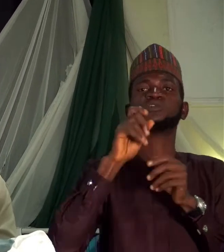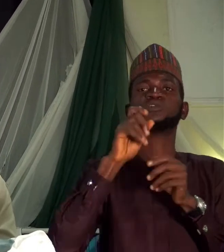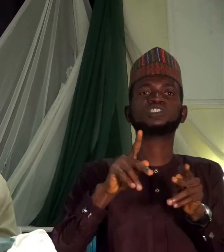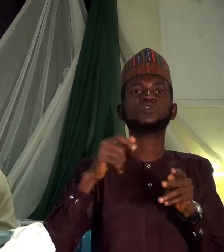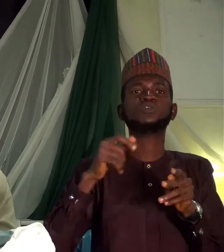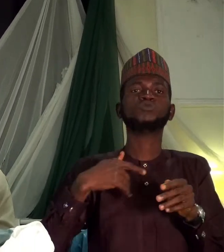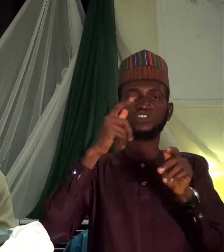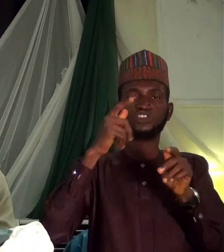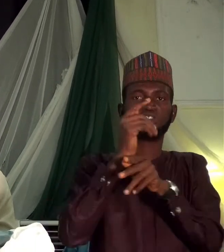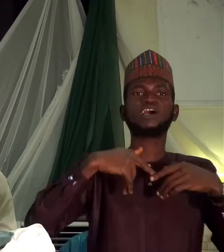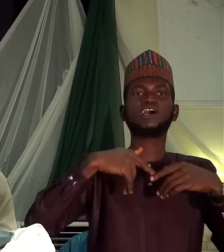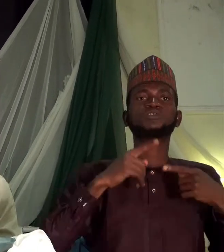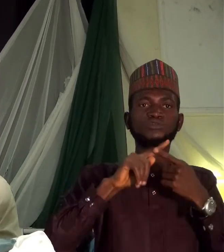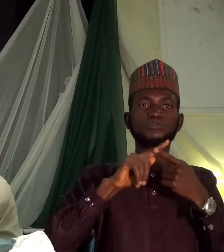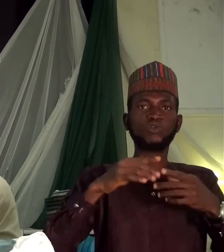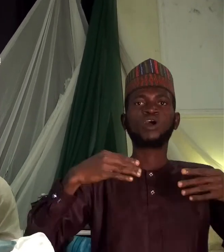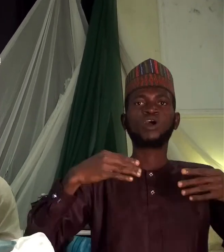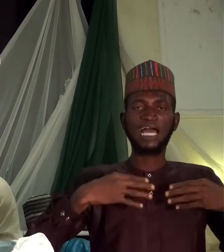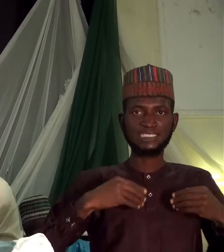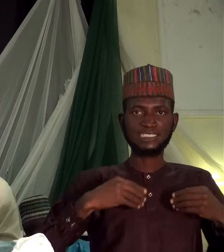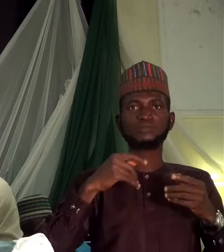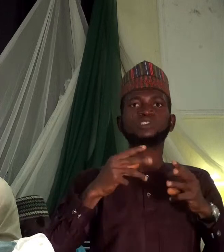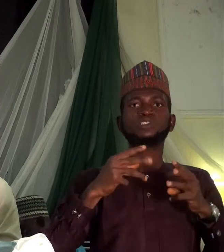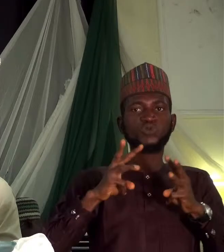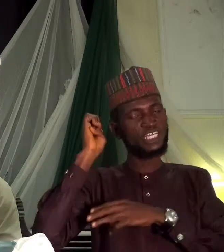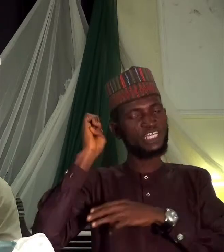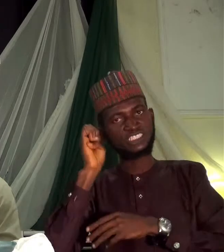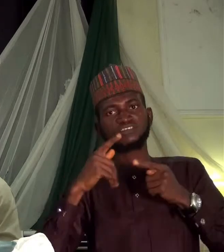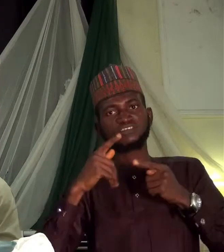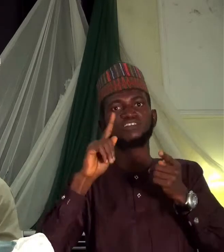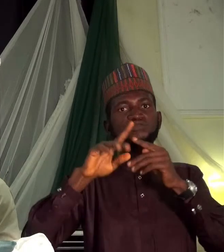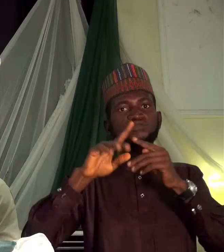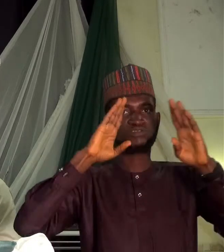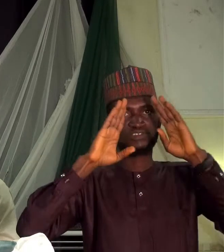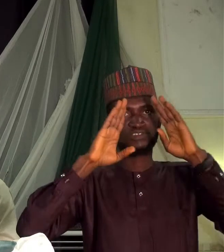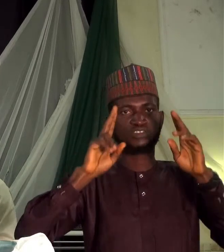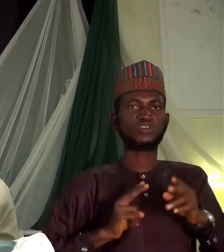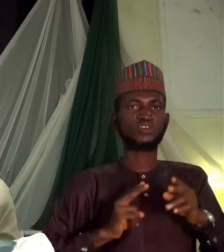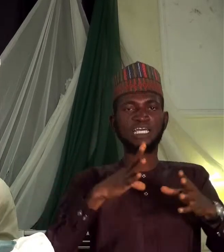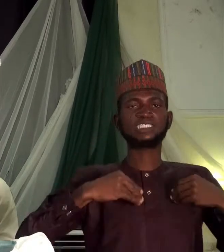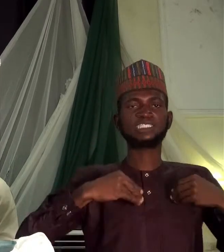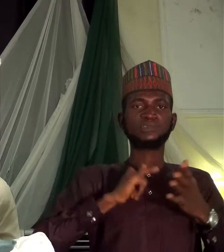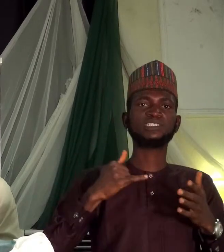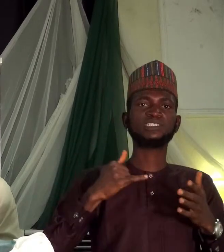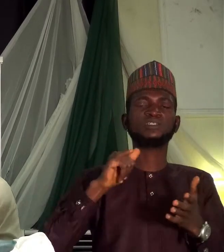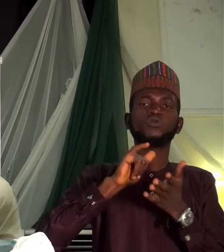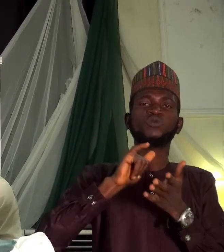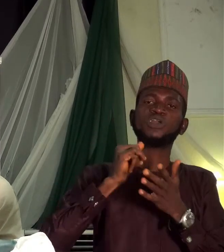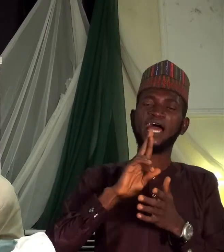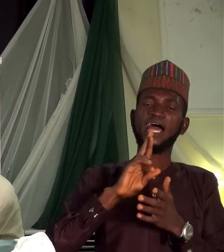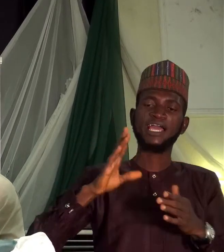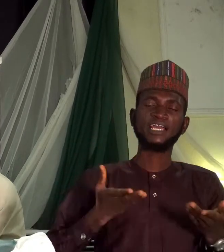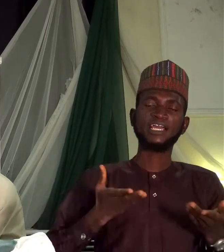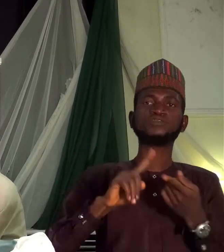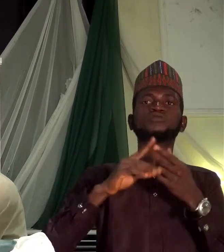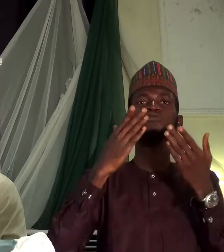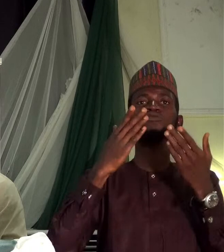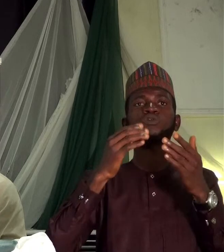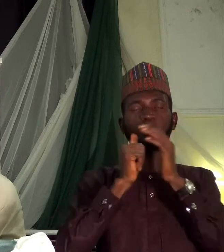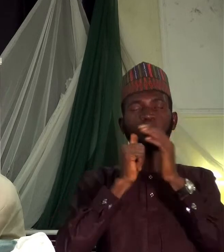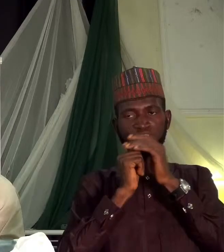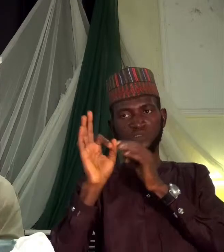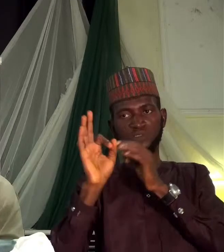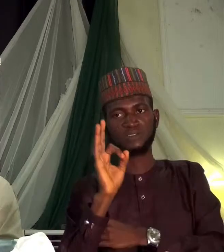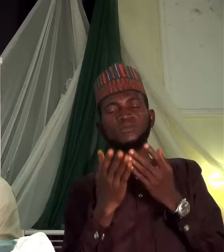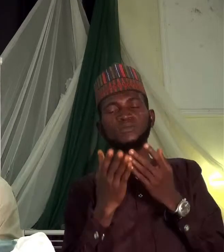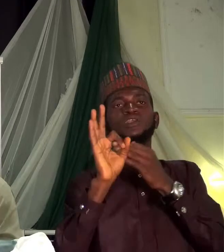gba ka mo pe ya wa sin lo ni olohun ko mo sala igba ni josin fe ni kokan wa mo ki